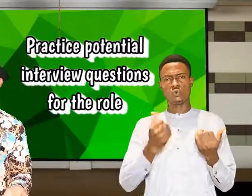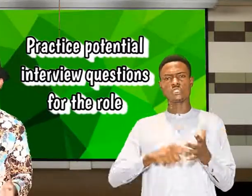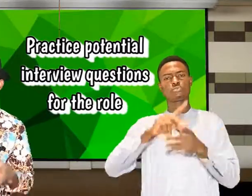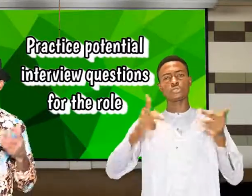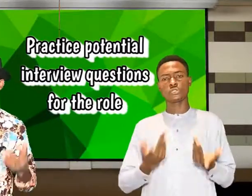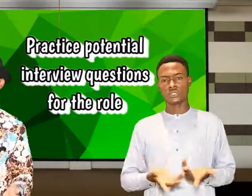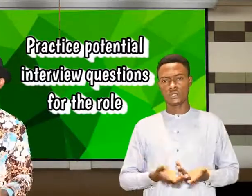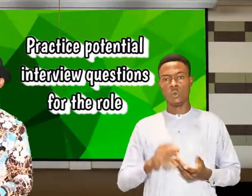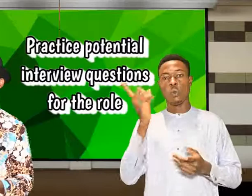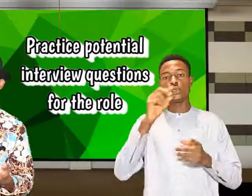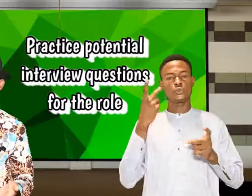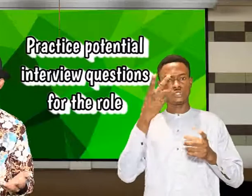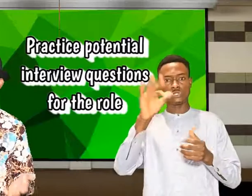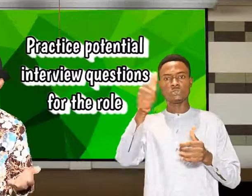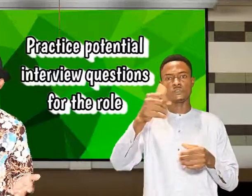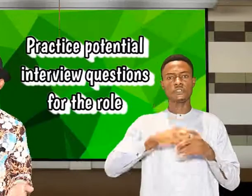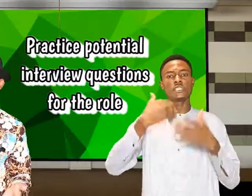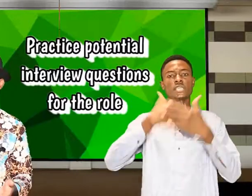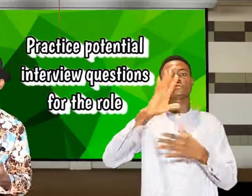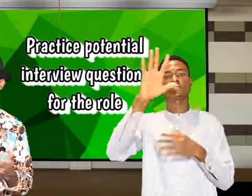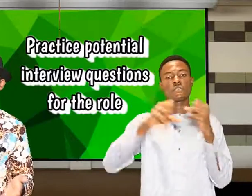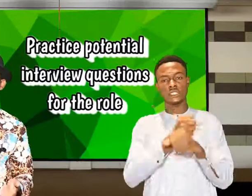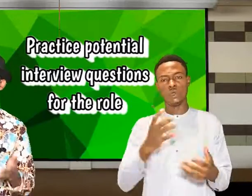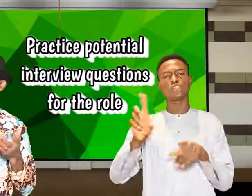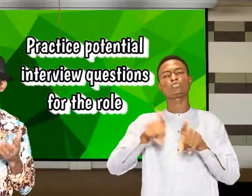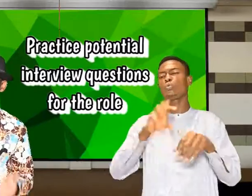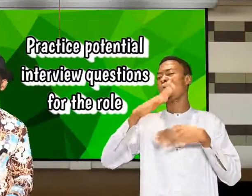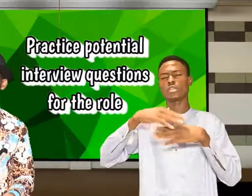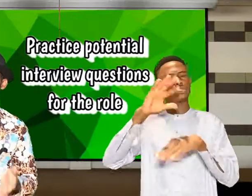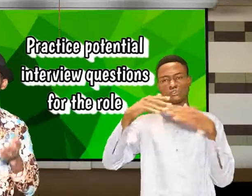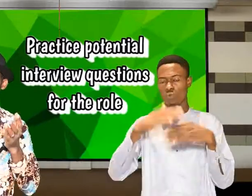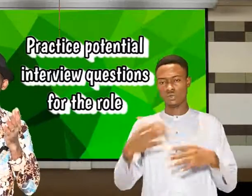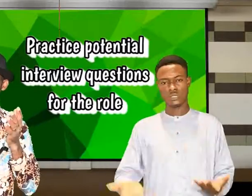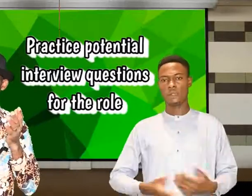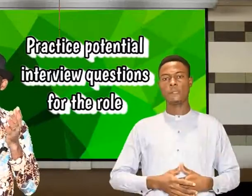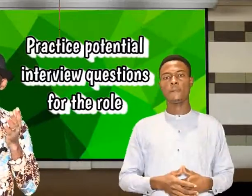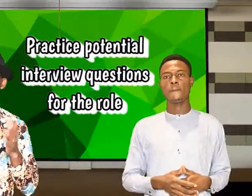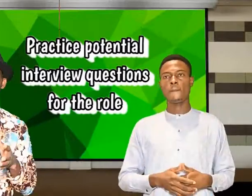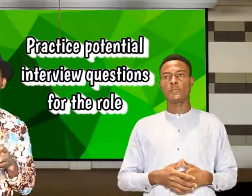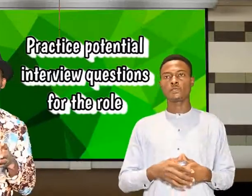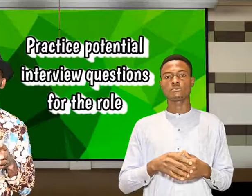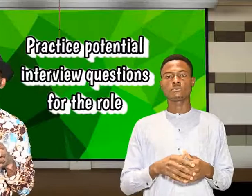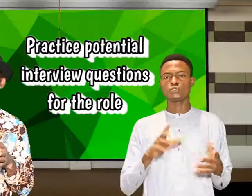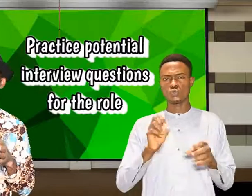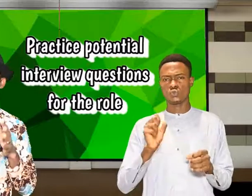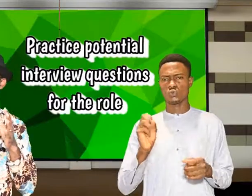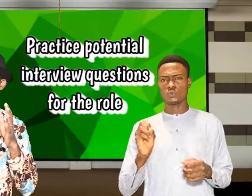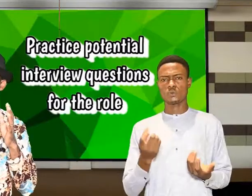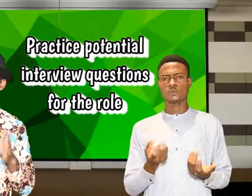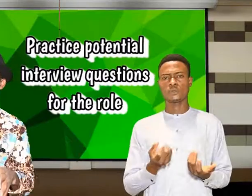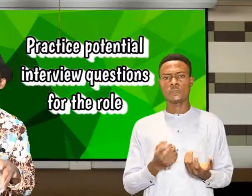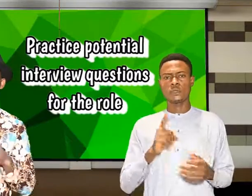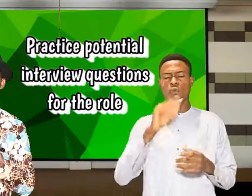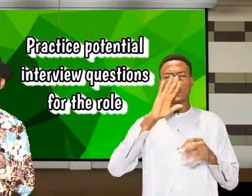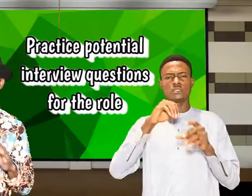this position, where do you see yourself in the next 5 years, or so on and so on. And so